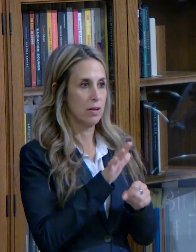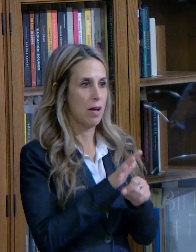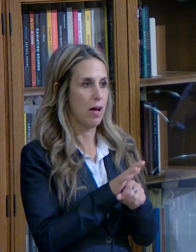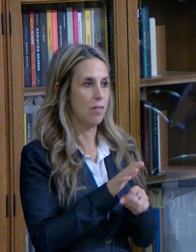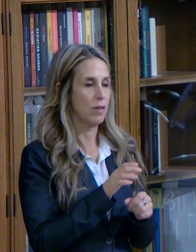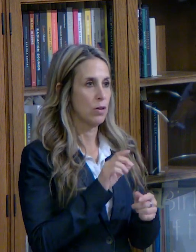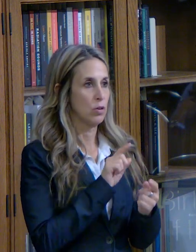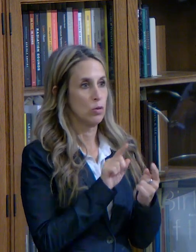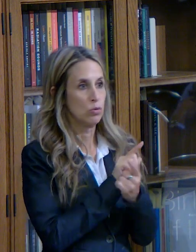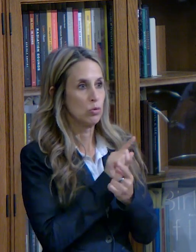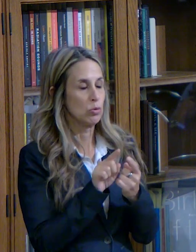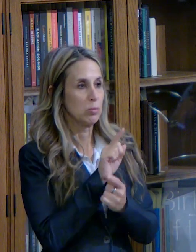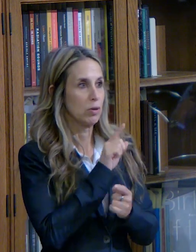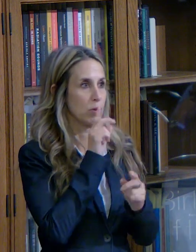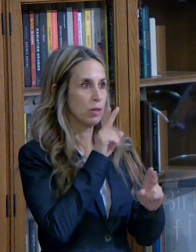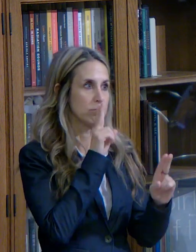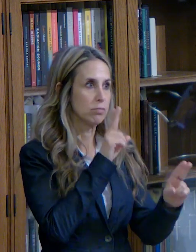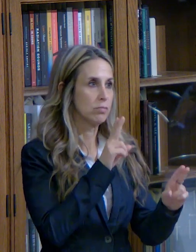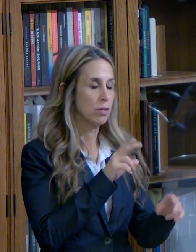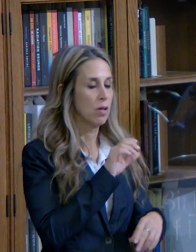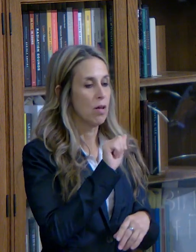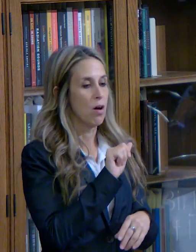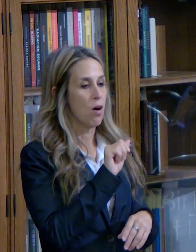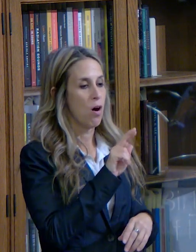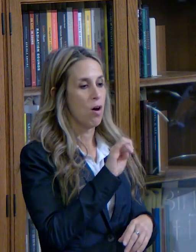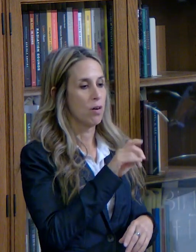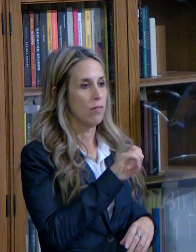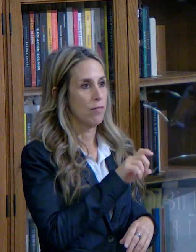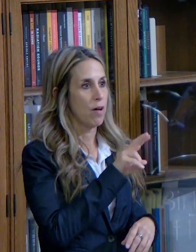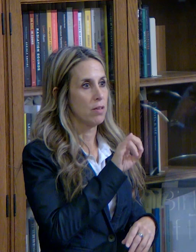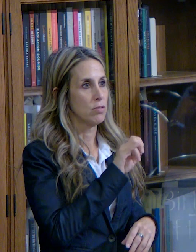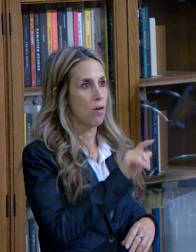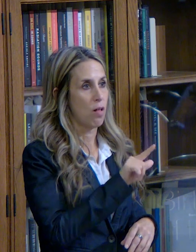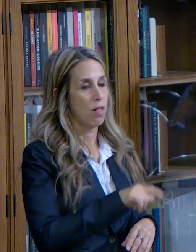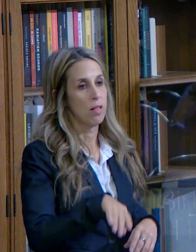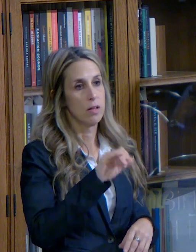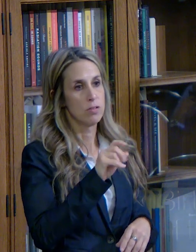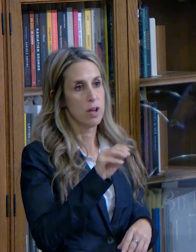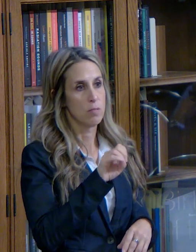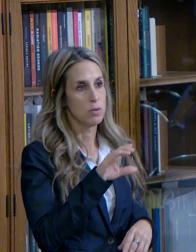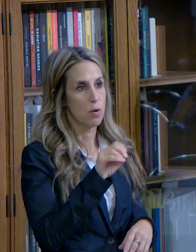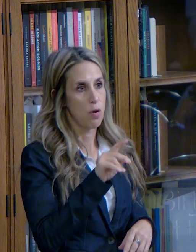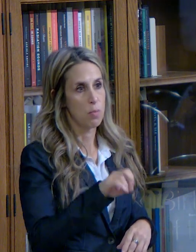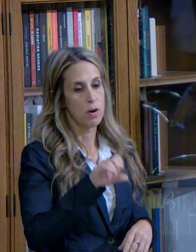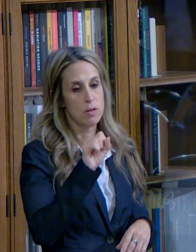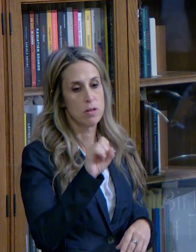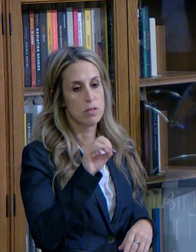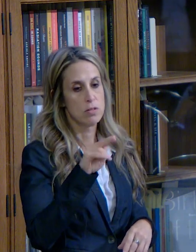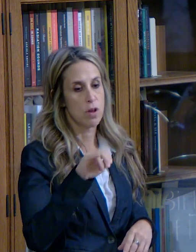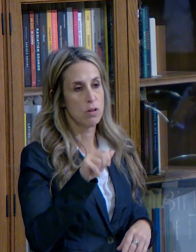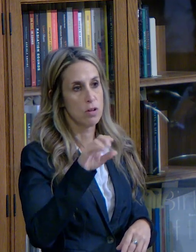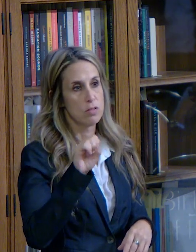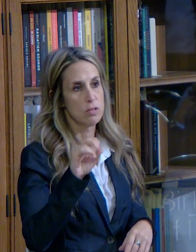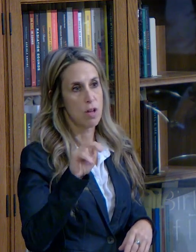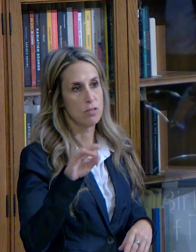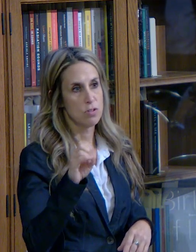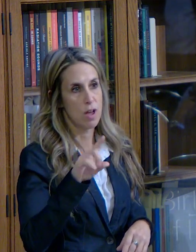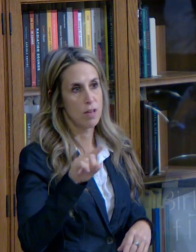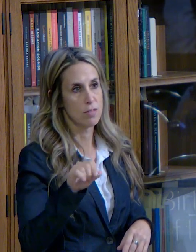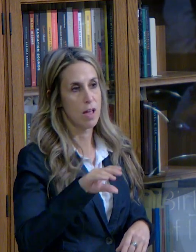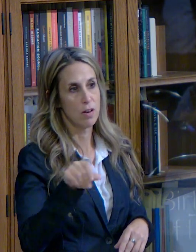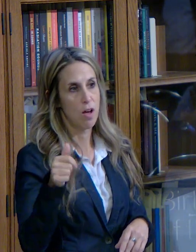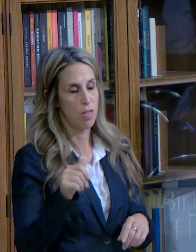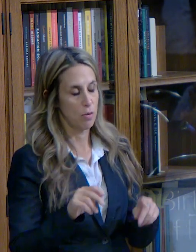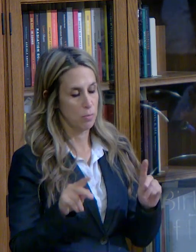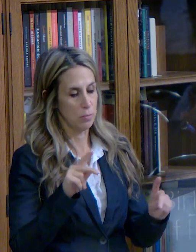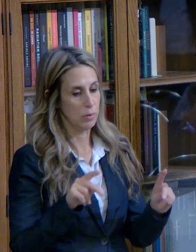luminaries such as arnab bonon James comr Sonia Sanchez and others by the